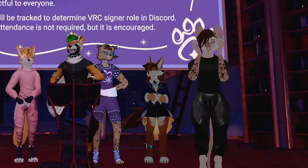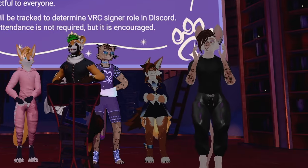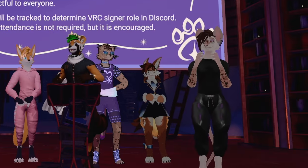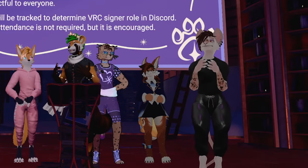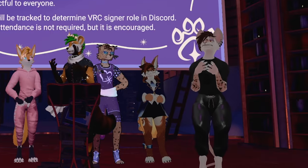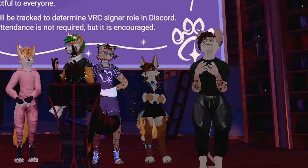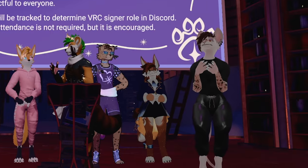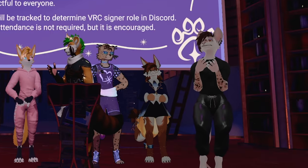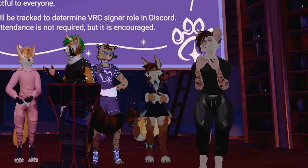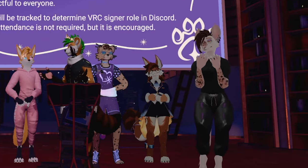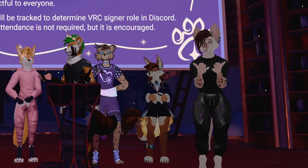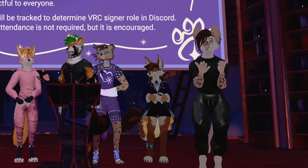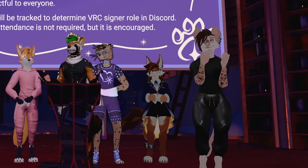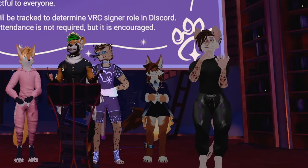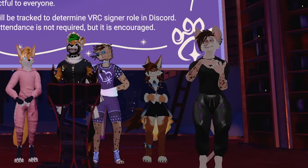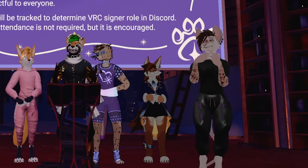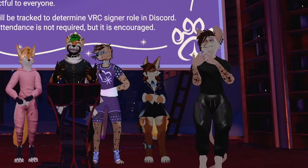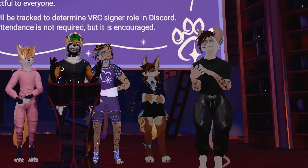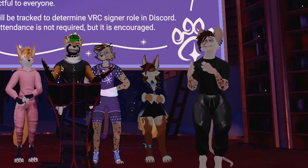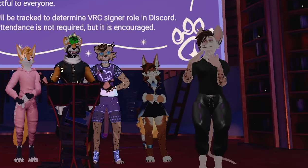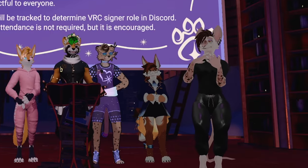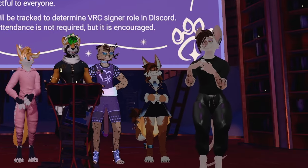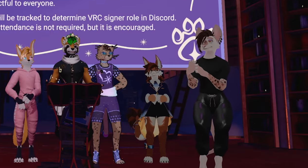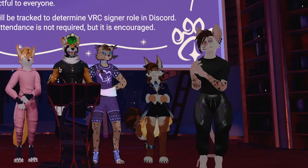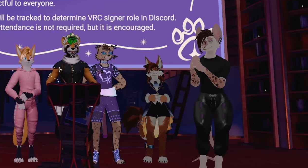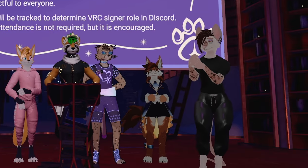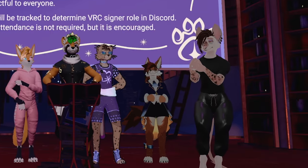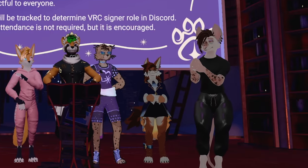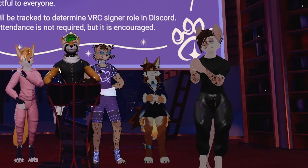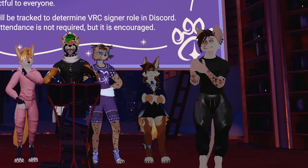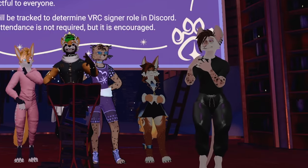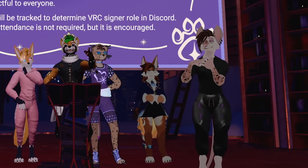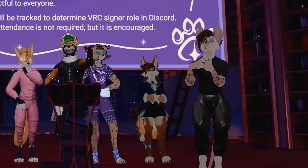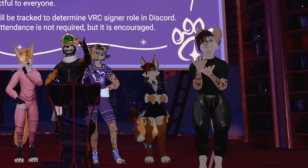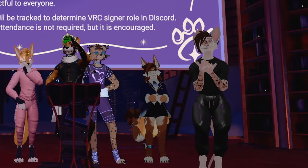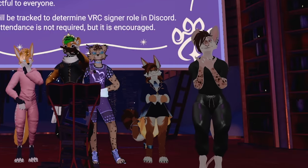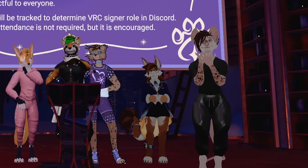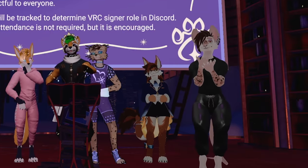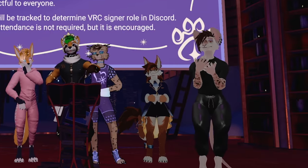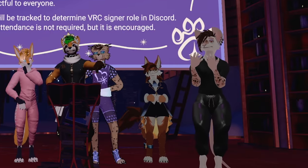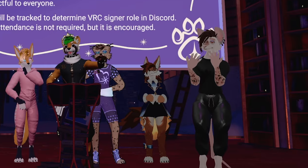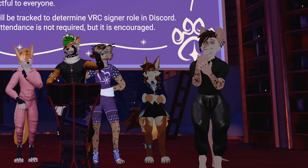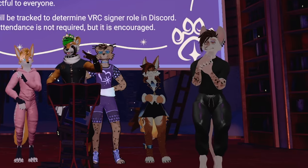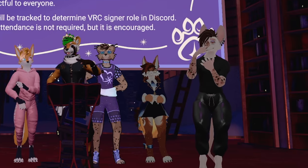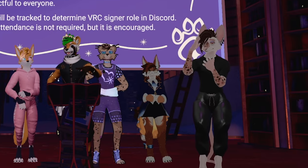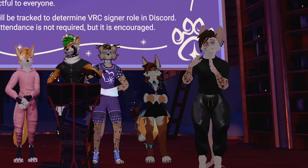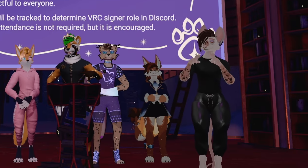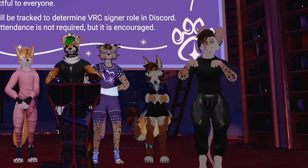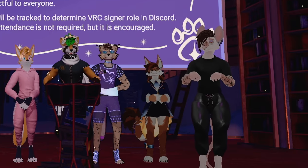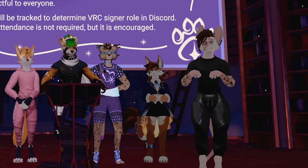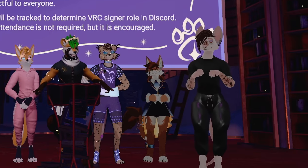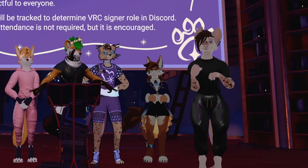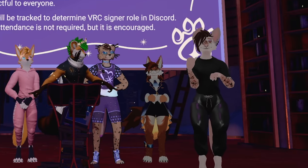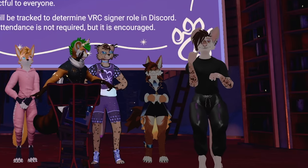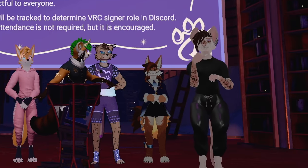they have an official role in our community to help those newbies out. So any of you newbies out there who want to come learn sign language, these